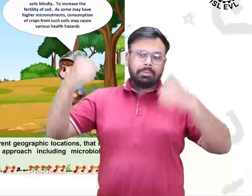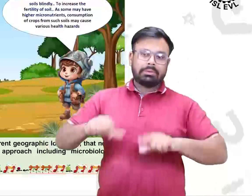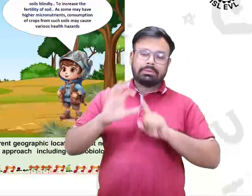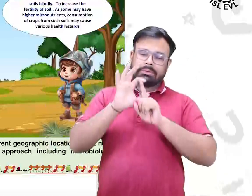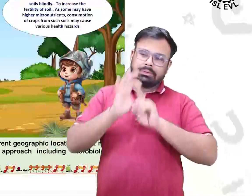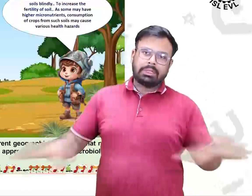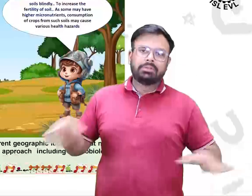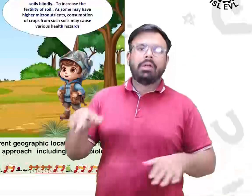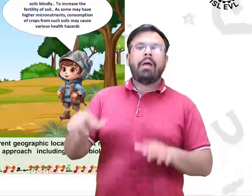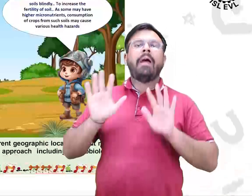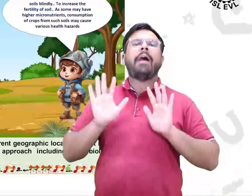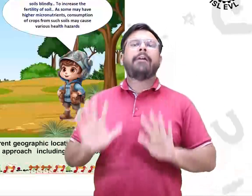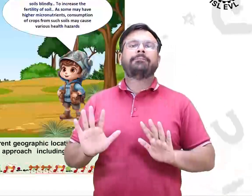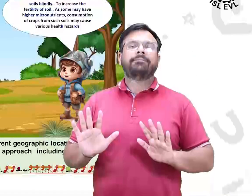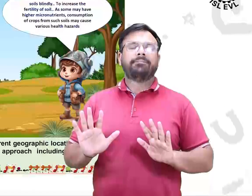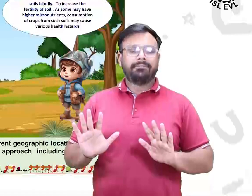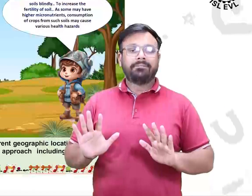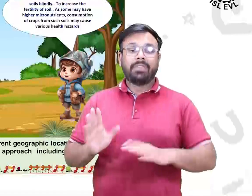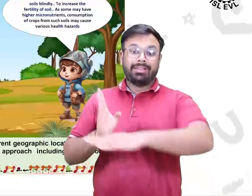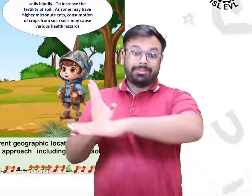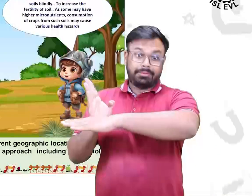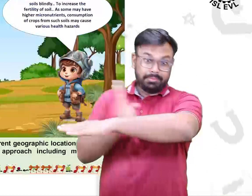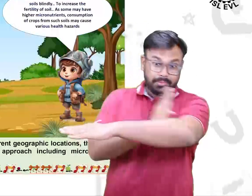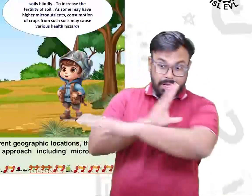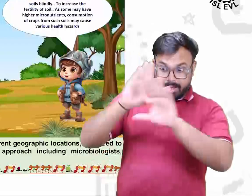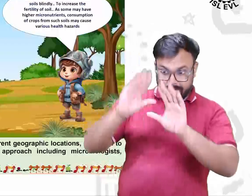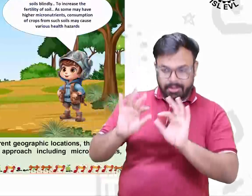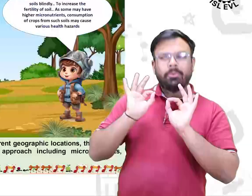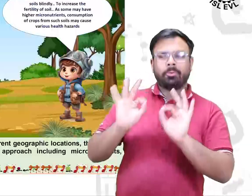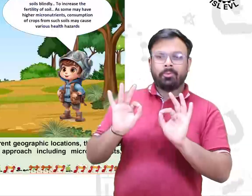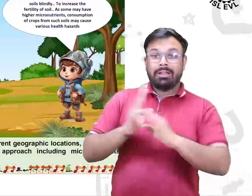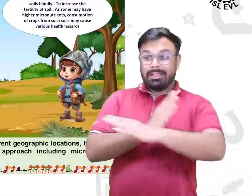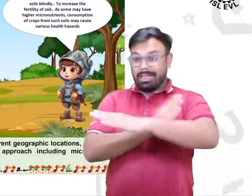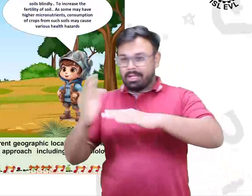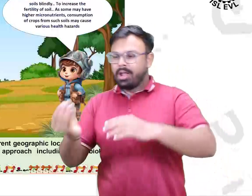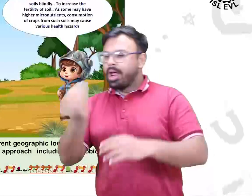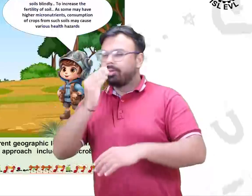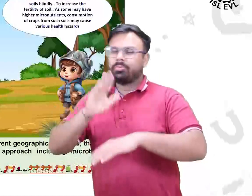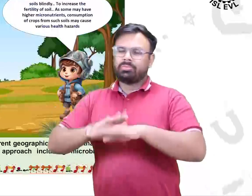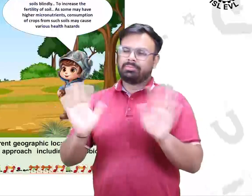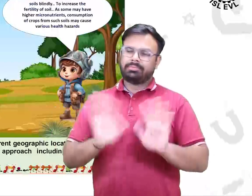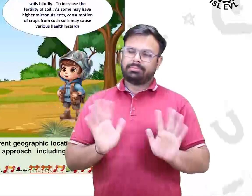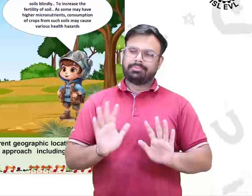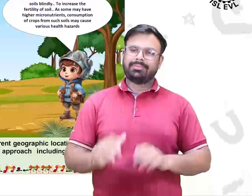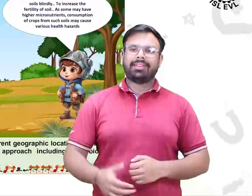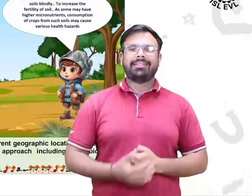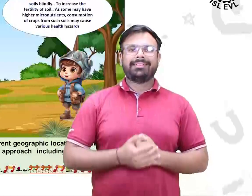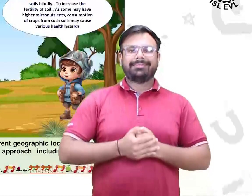hazards.